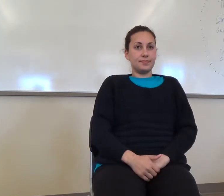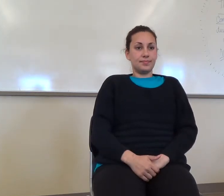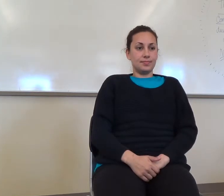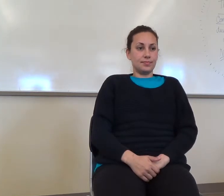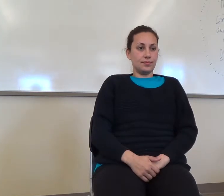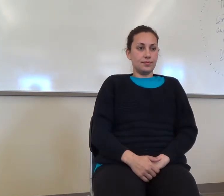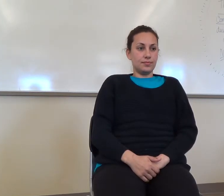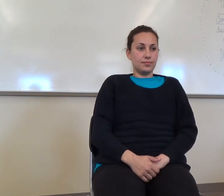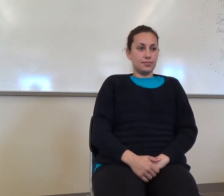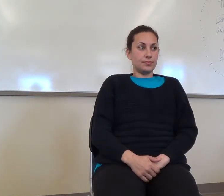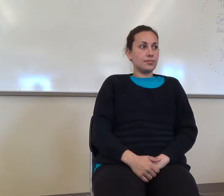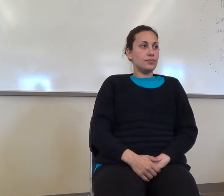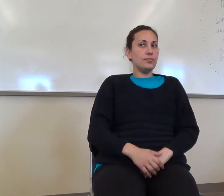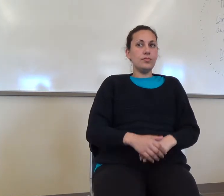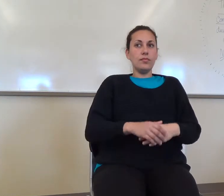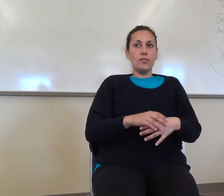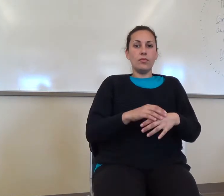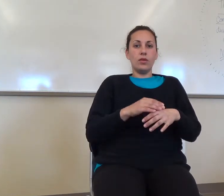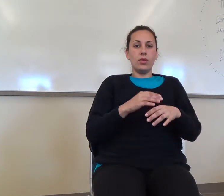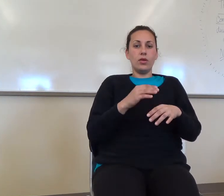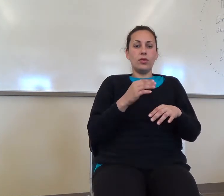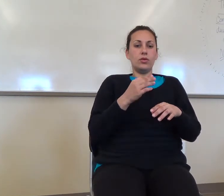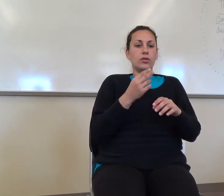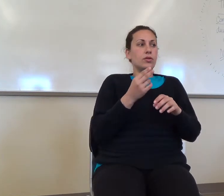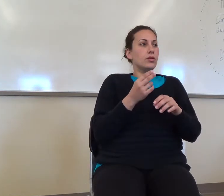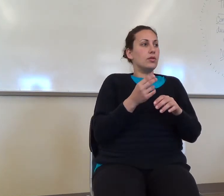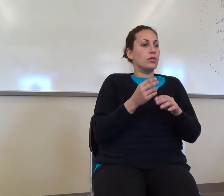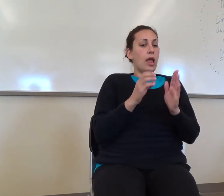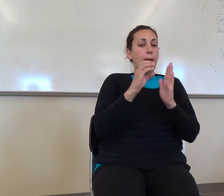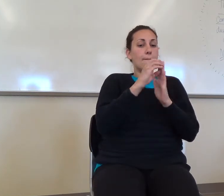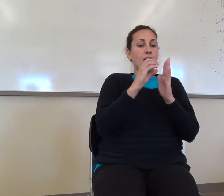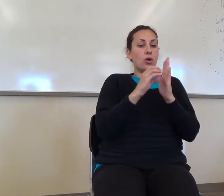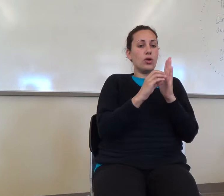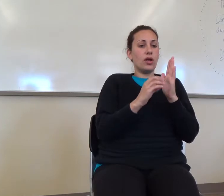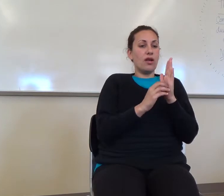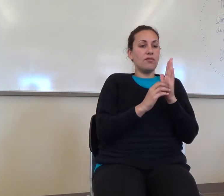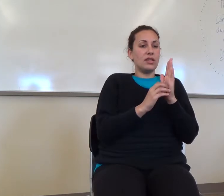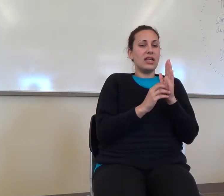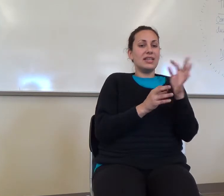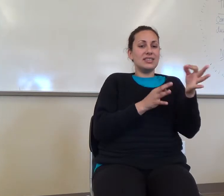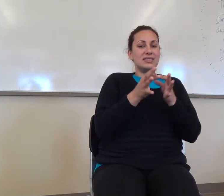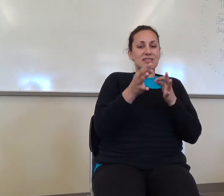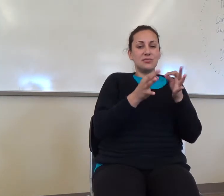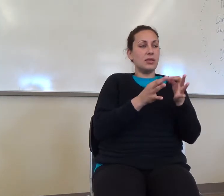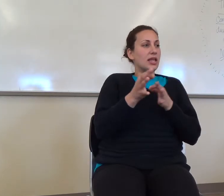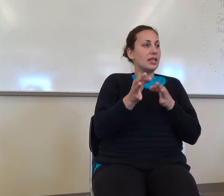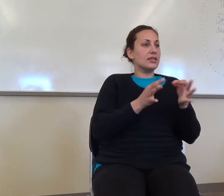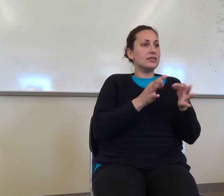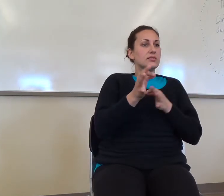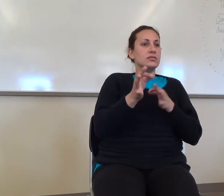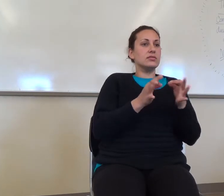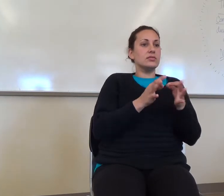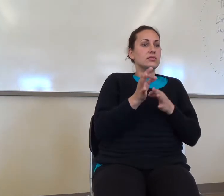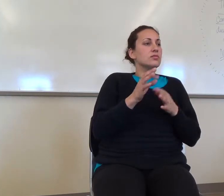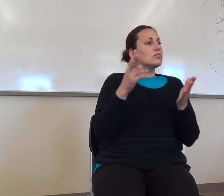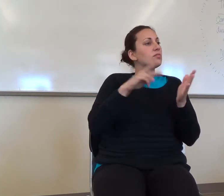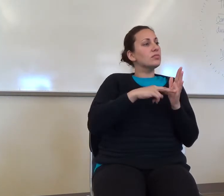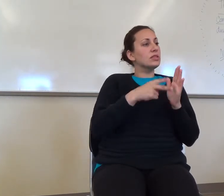Use the this paragraph is about test, okay? So with each of